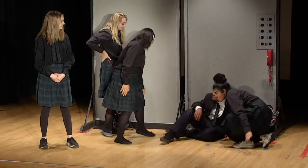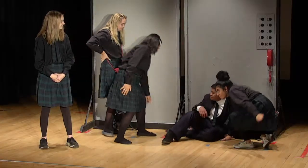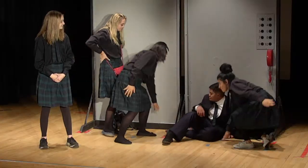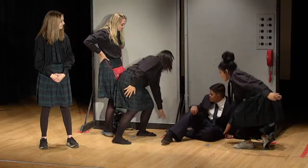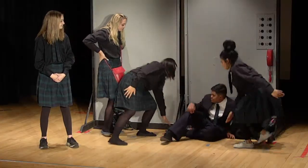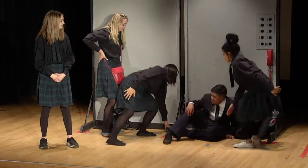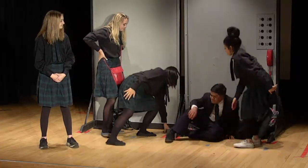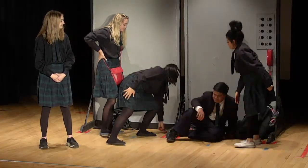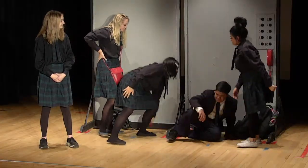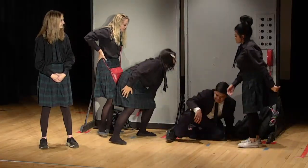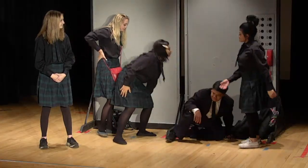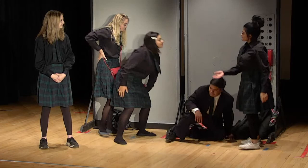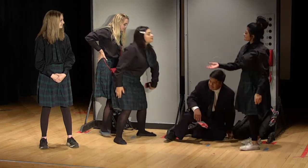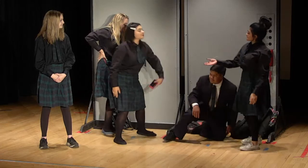us?